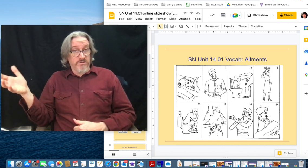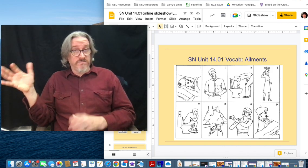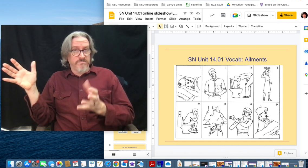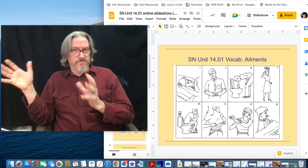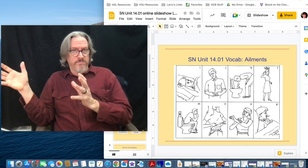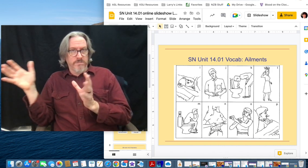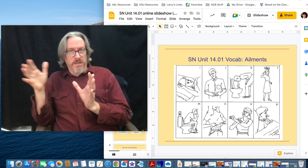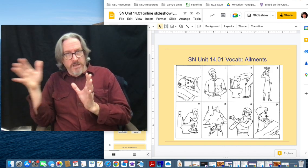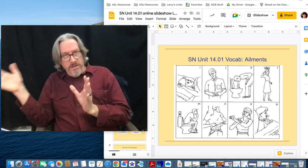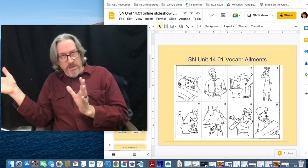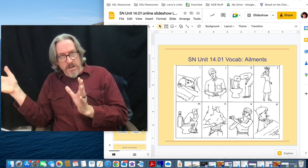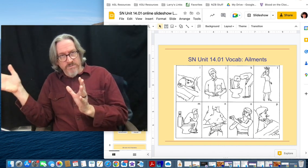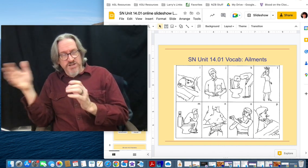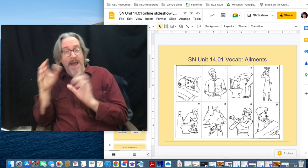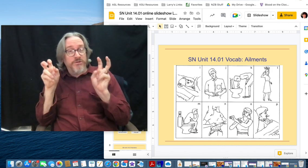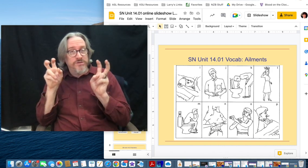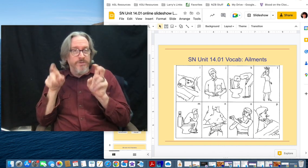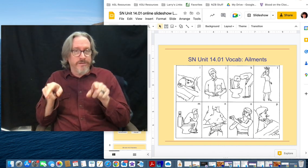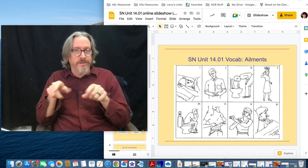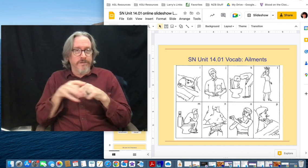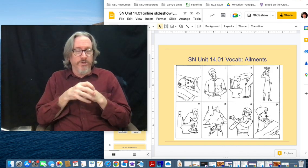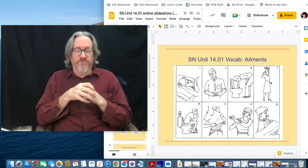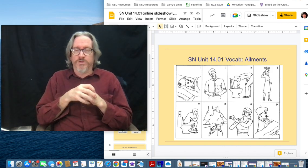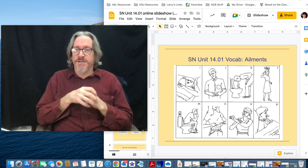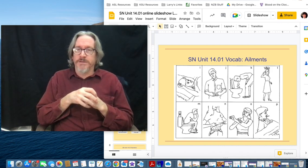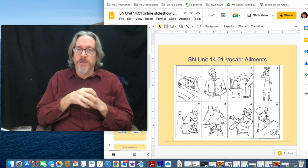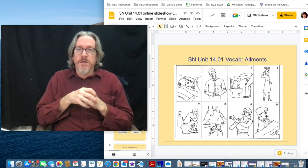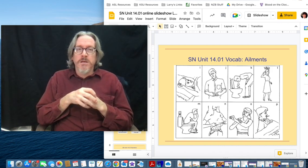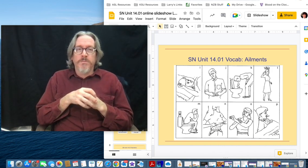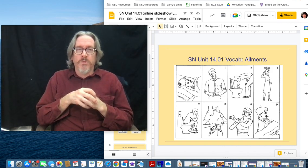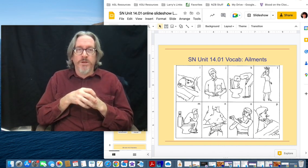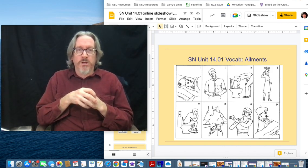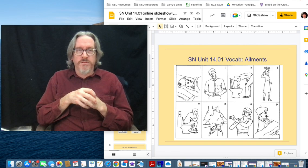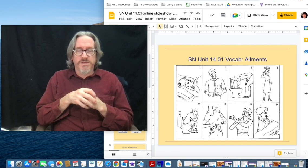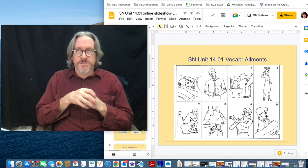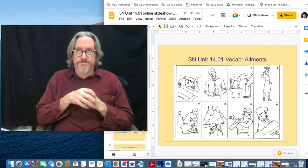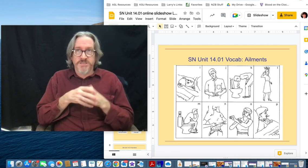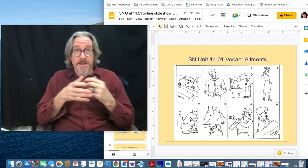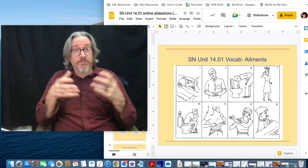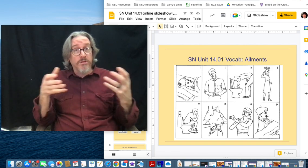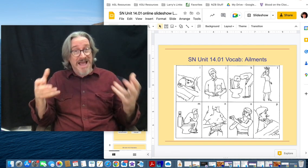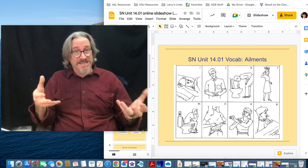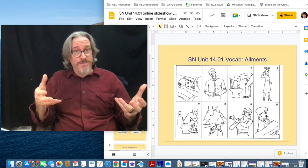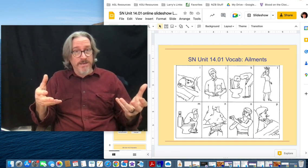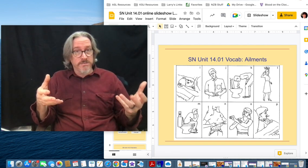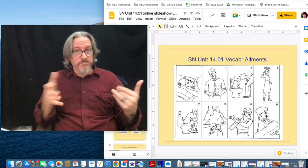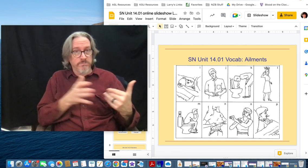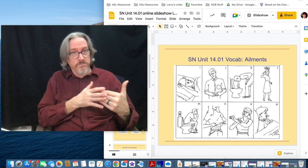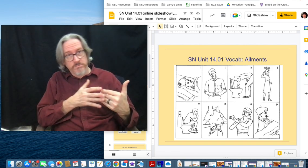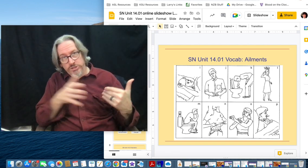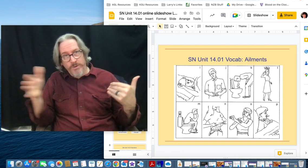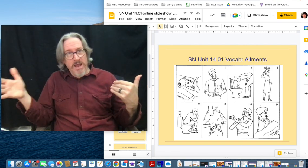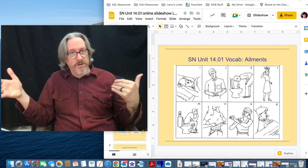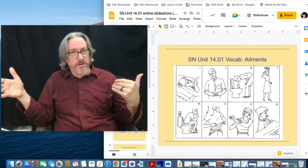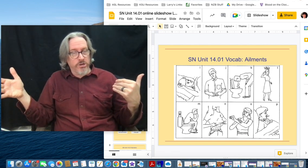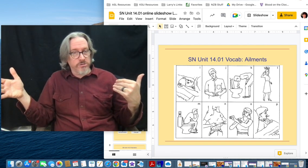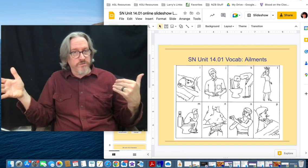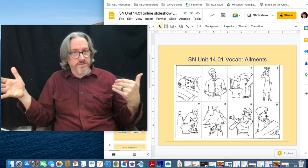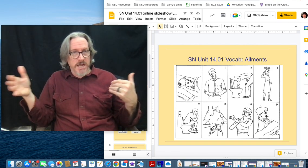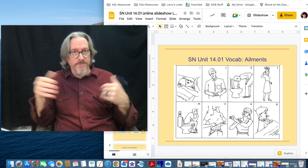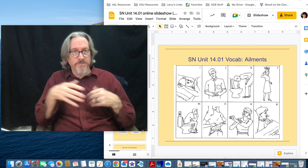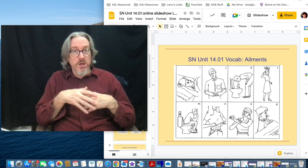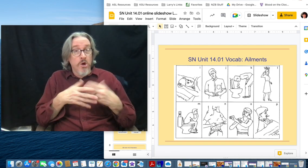couple of chapters within Unit 14. But we call this temporal aspect, showing how it